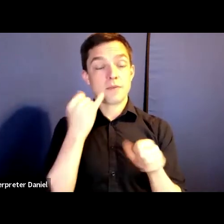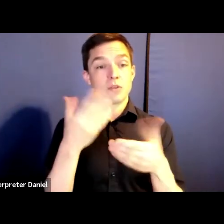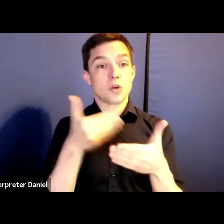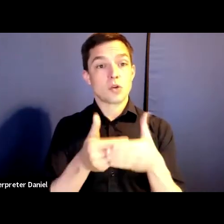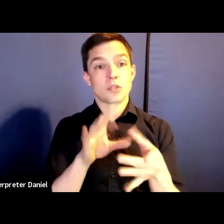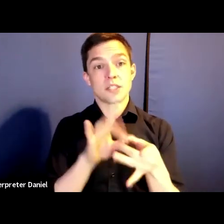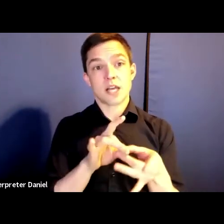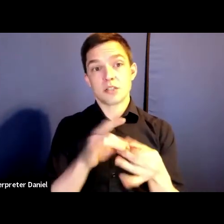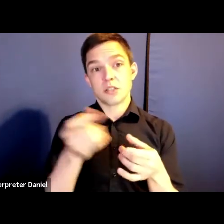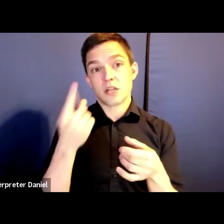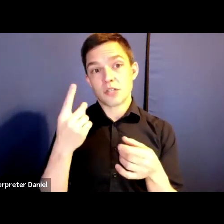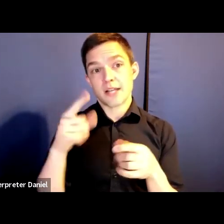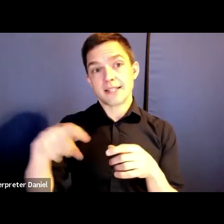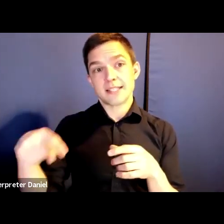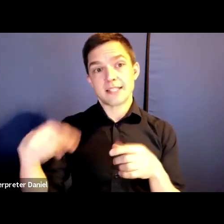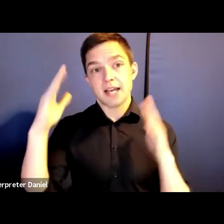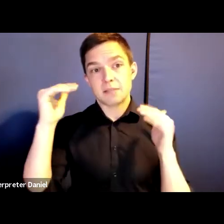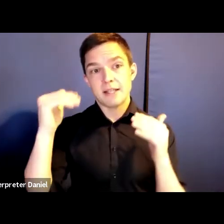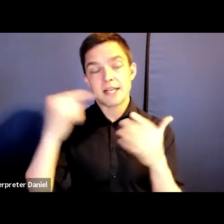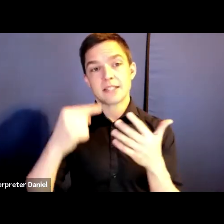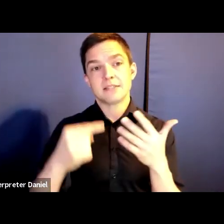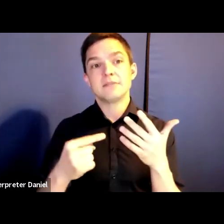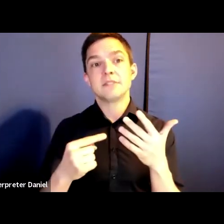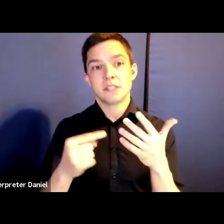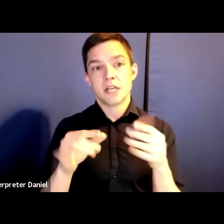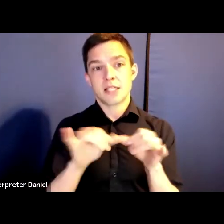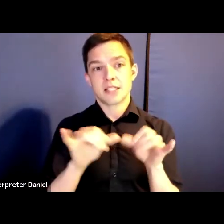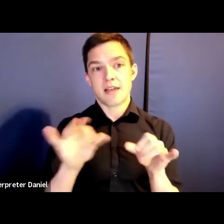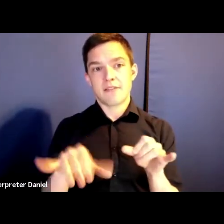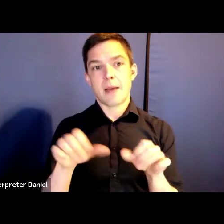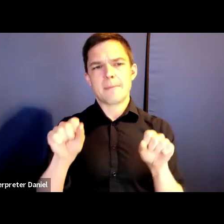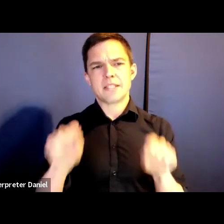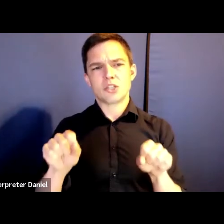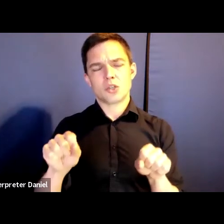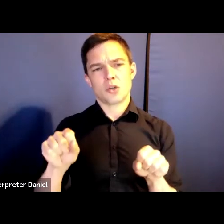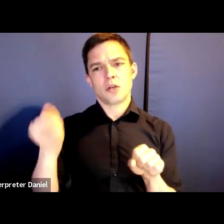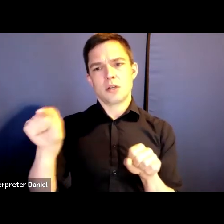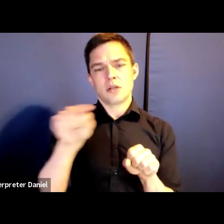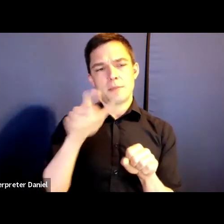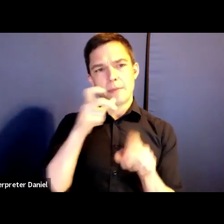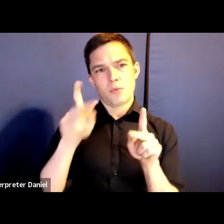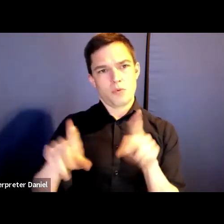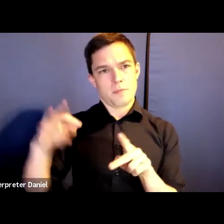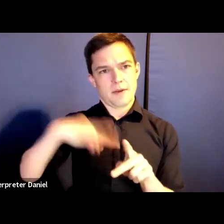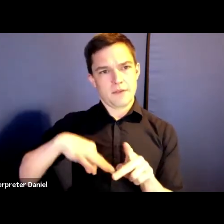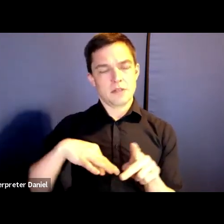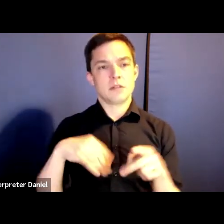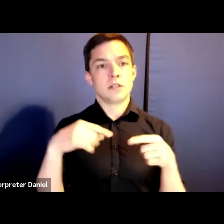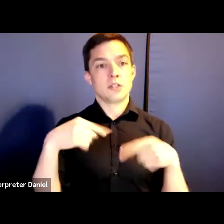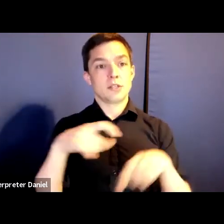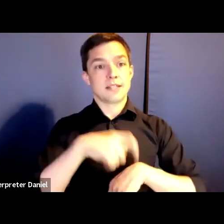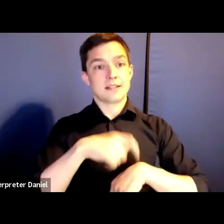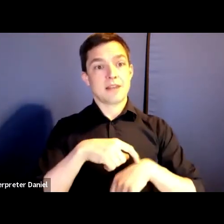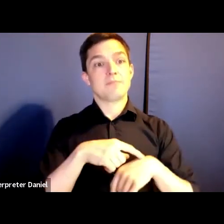and understanding of the needs, expectations, and desires of the potential beneficiaries. In this sense, at the time of designing the